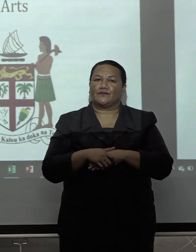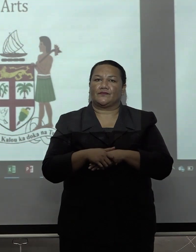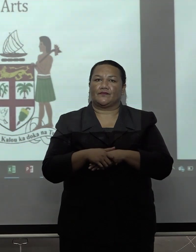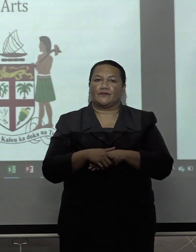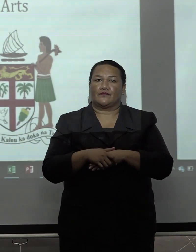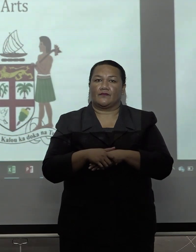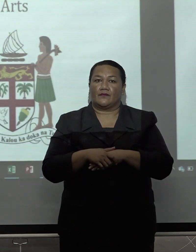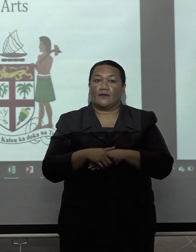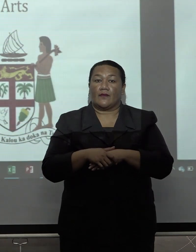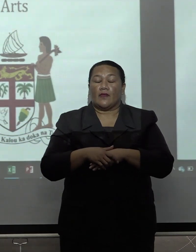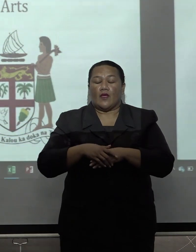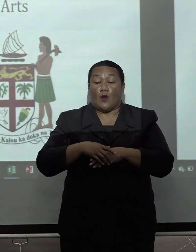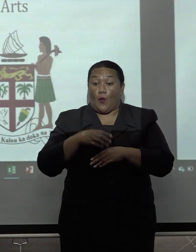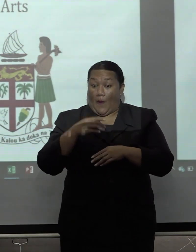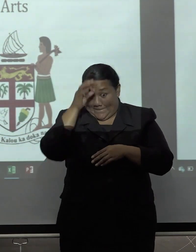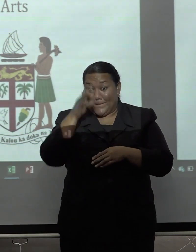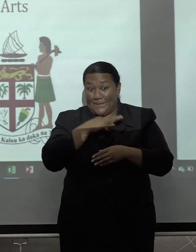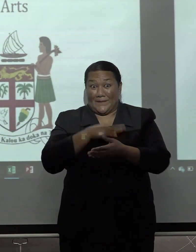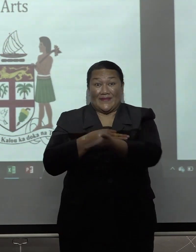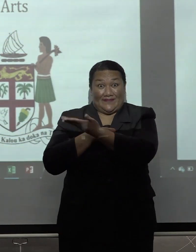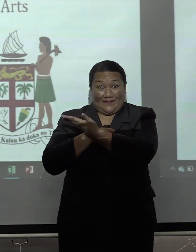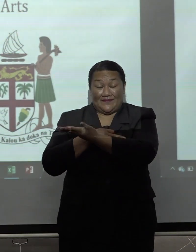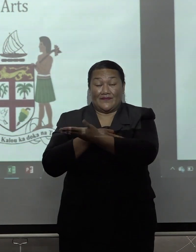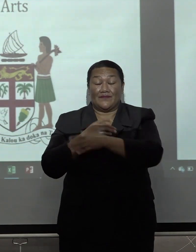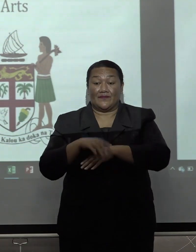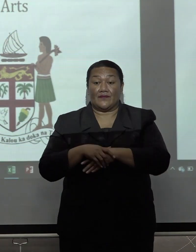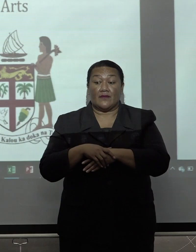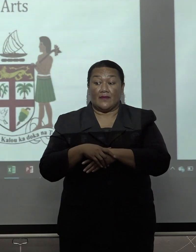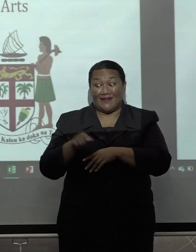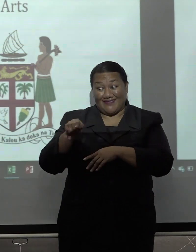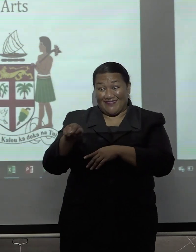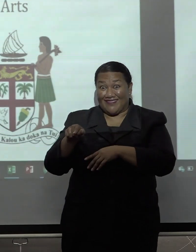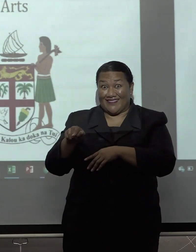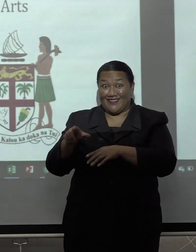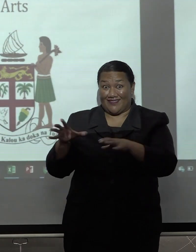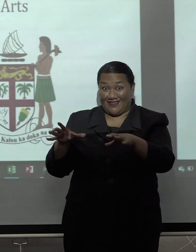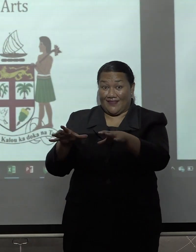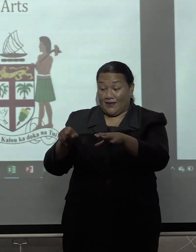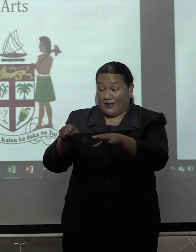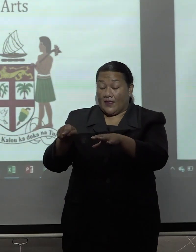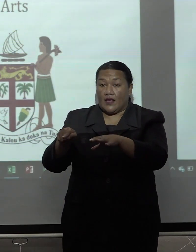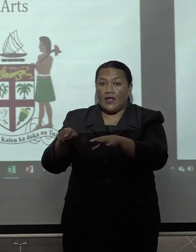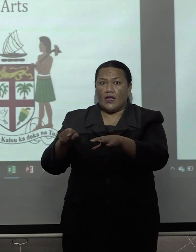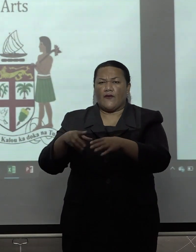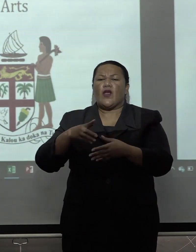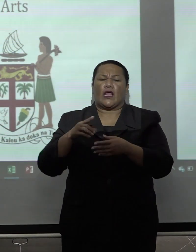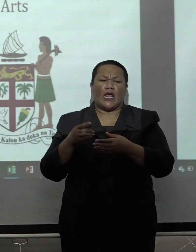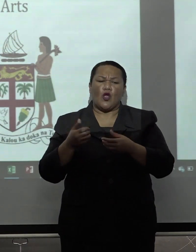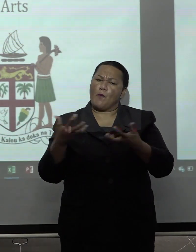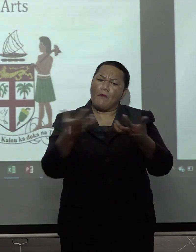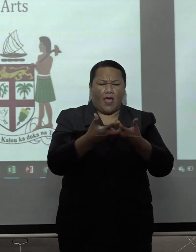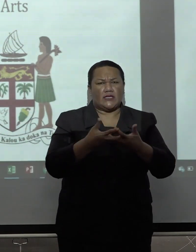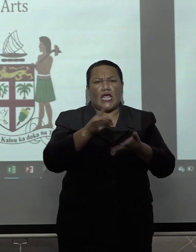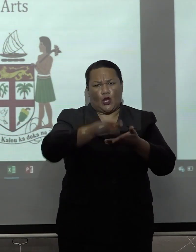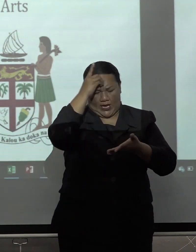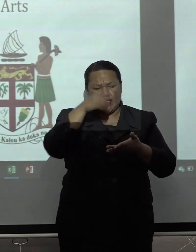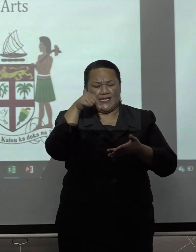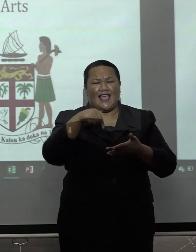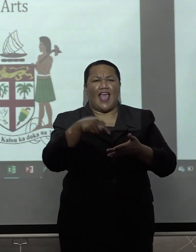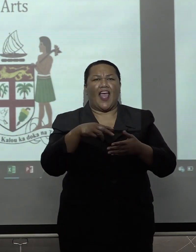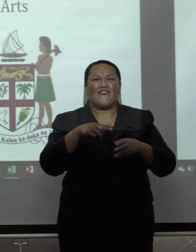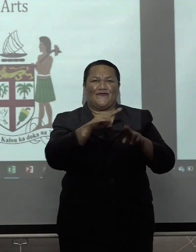We certainly believe that the Learning Hub portal will revolutionize the education system in Fiji, especially when we as a country